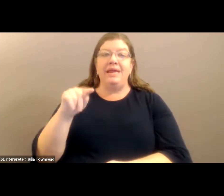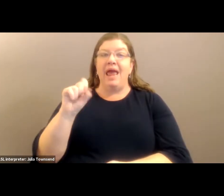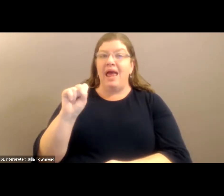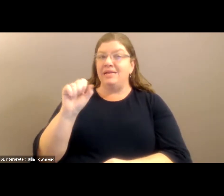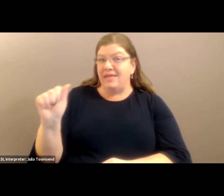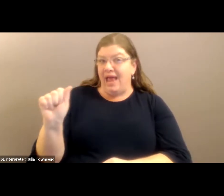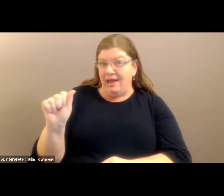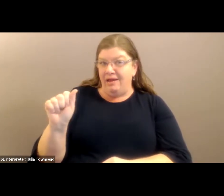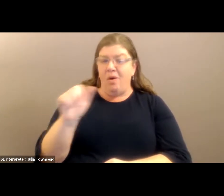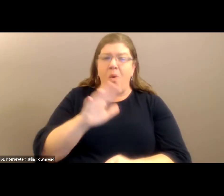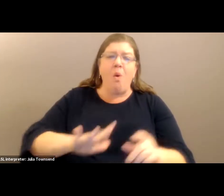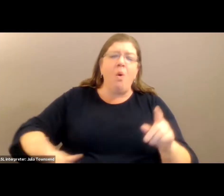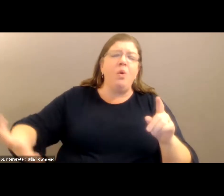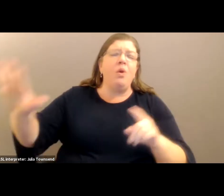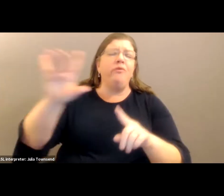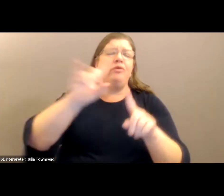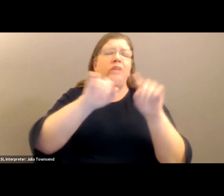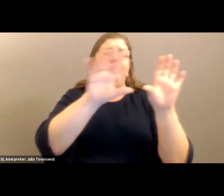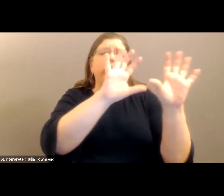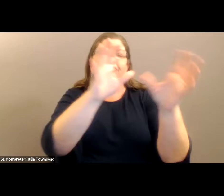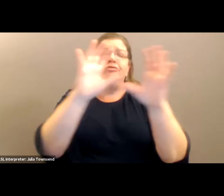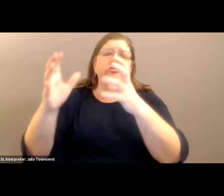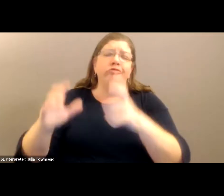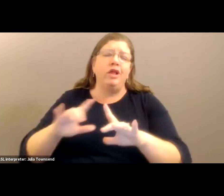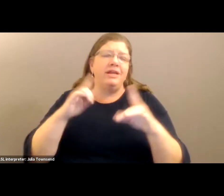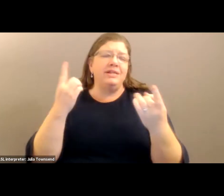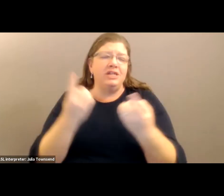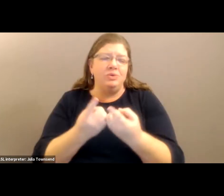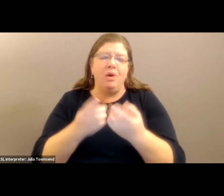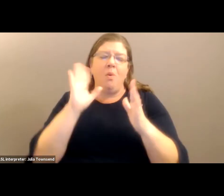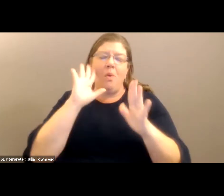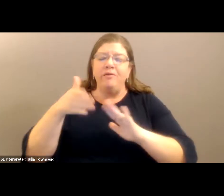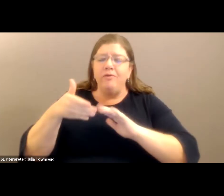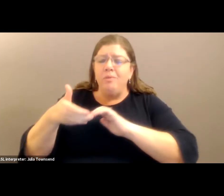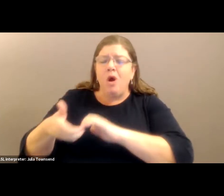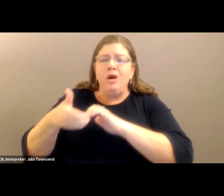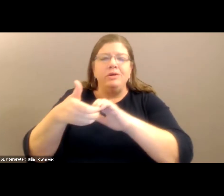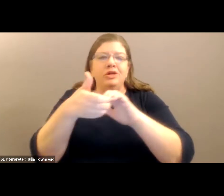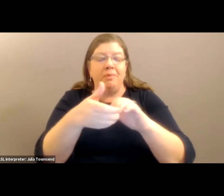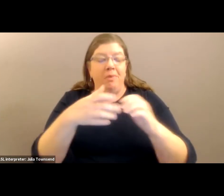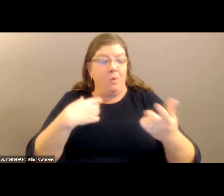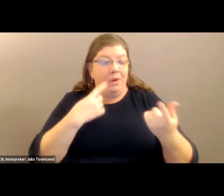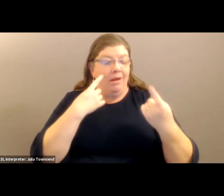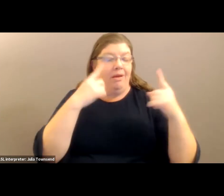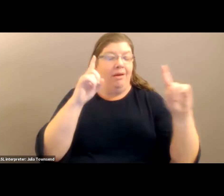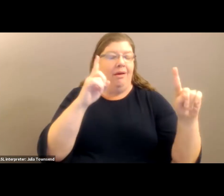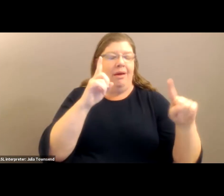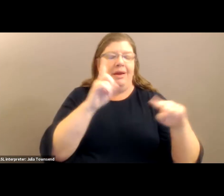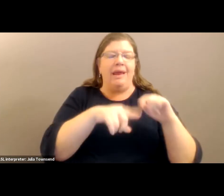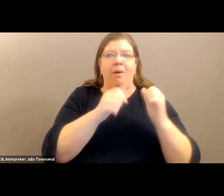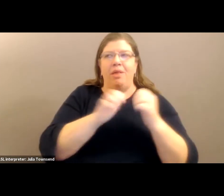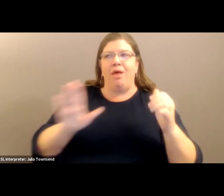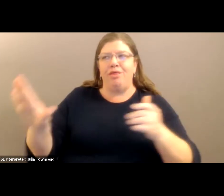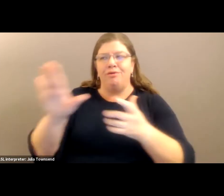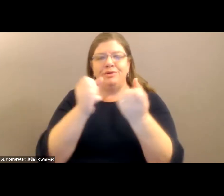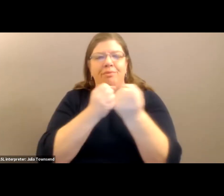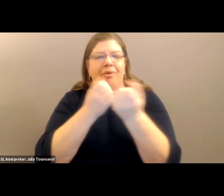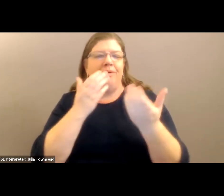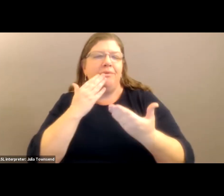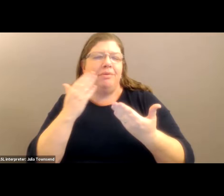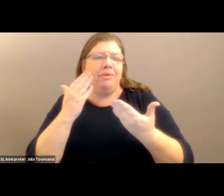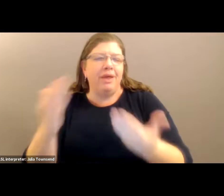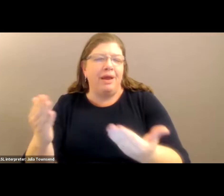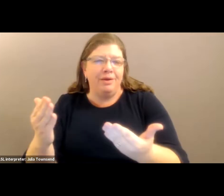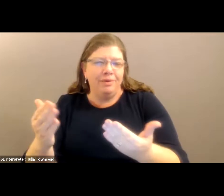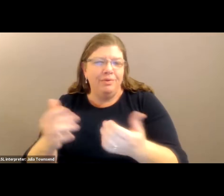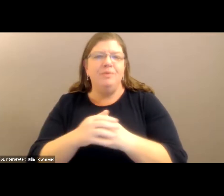PTSAs all over the district. It's such a wonderful partnership. We couldn't do what we do without their support, so thank you very much.